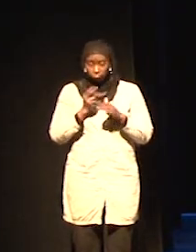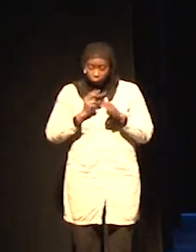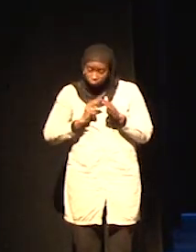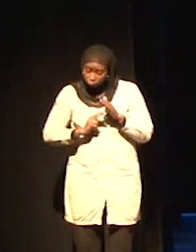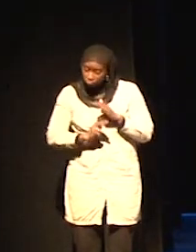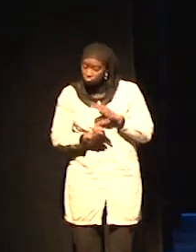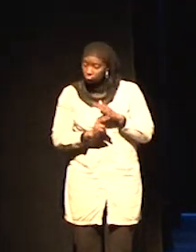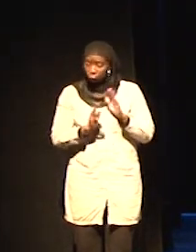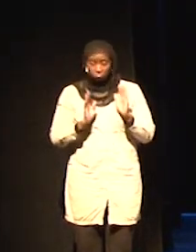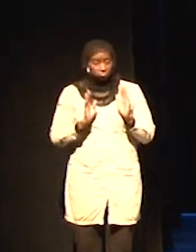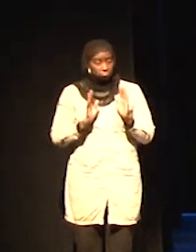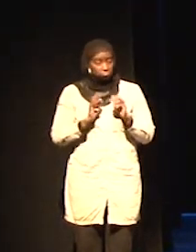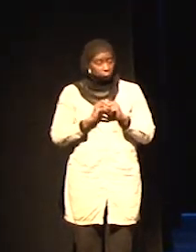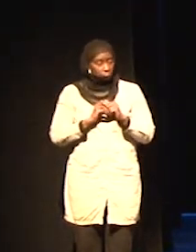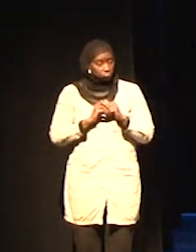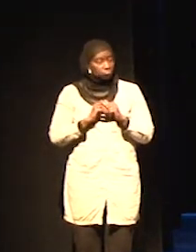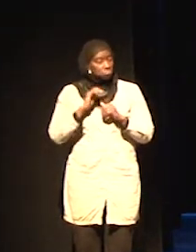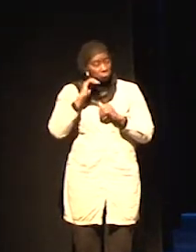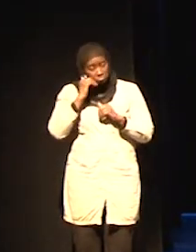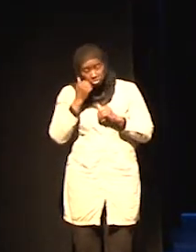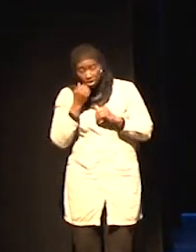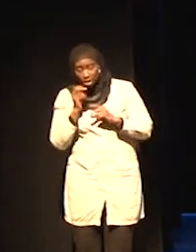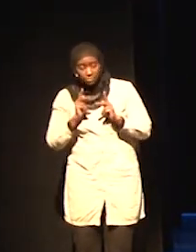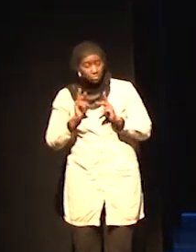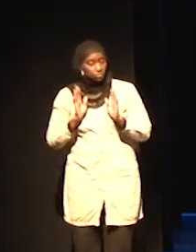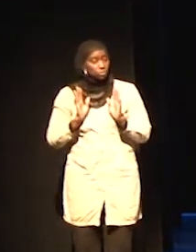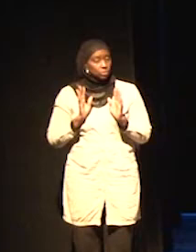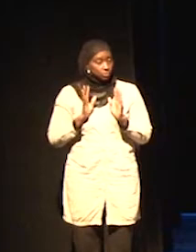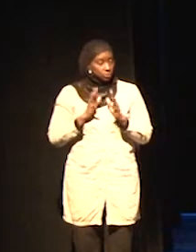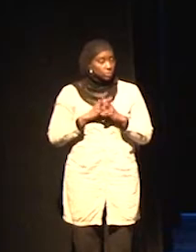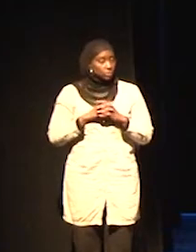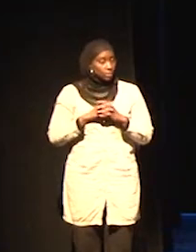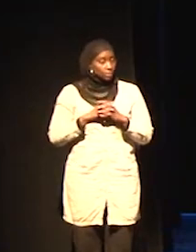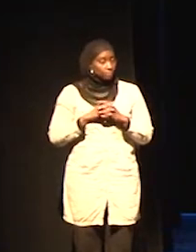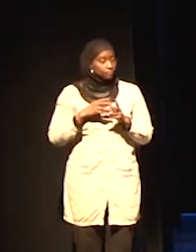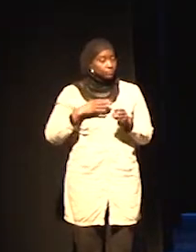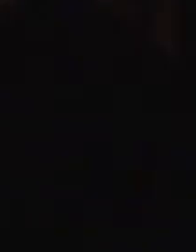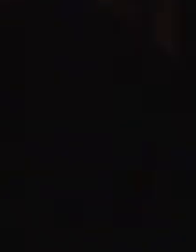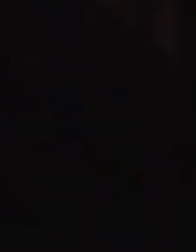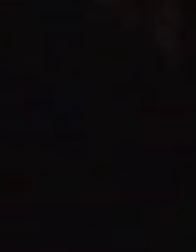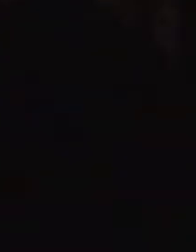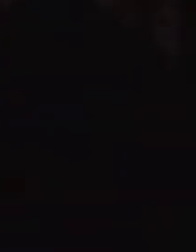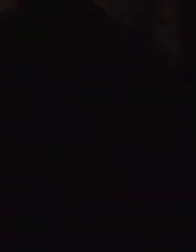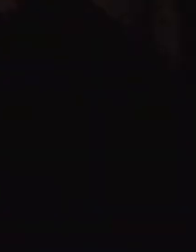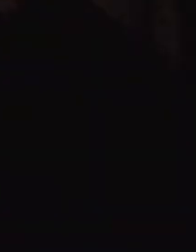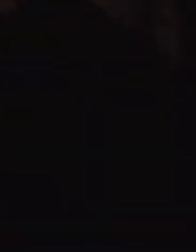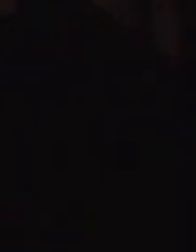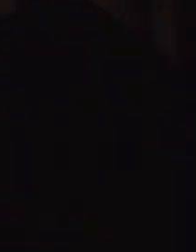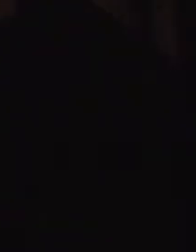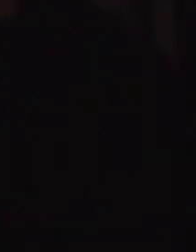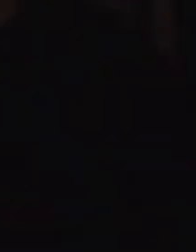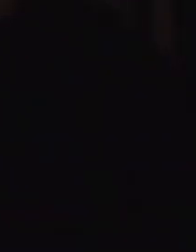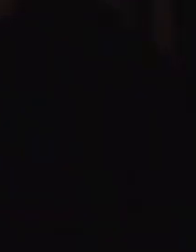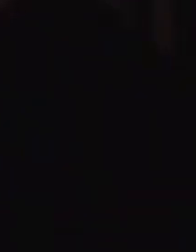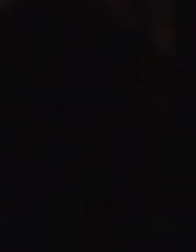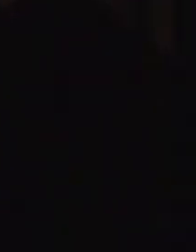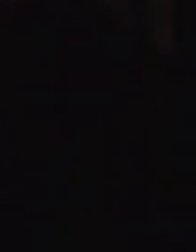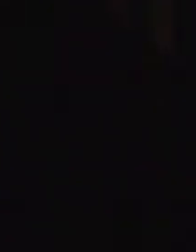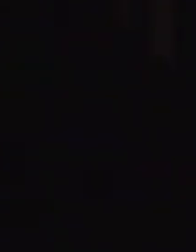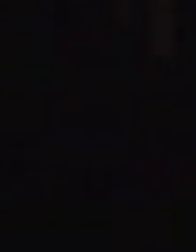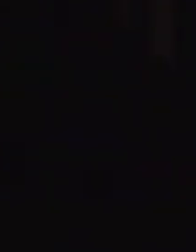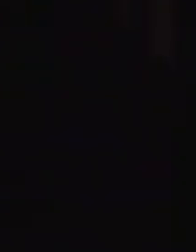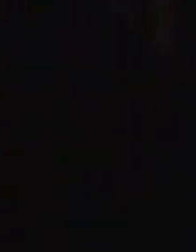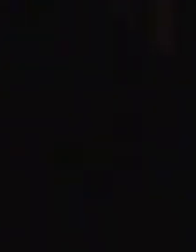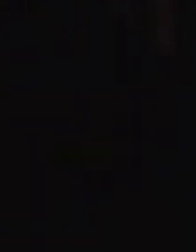and our son, Captain Himayun Khan, had served United States Army,